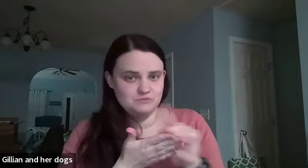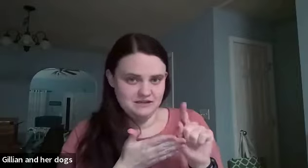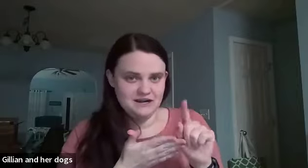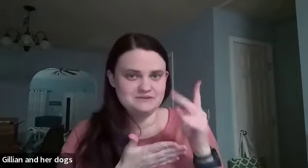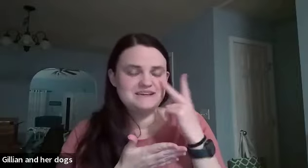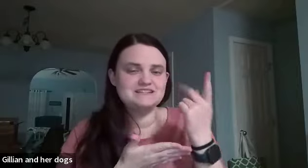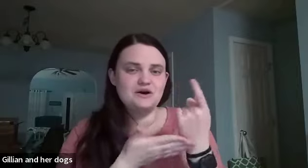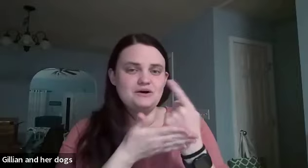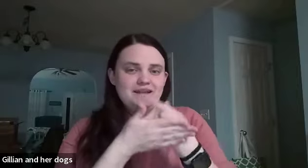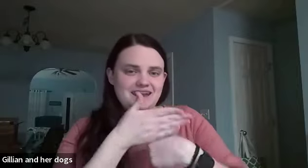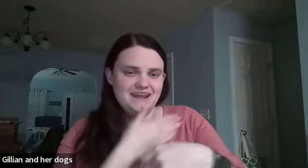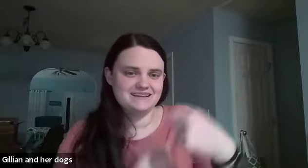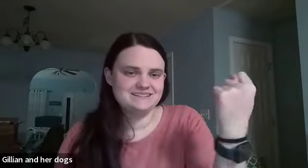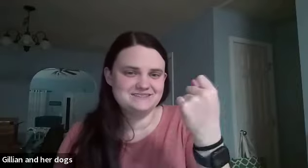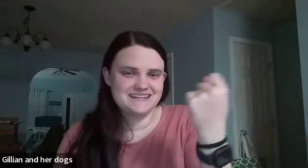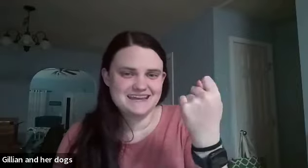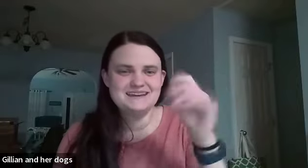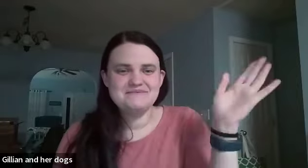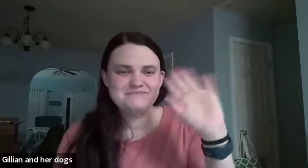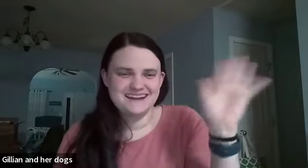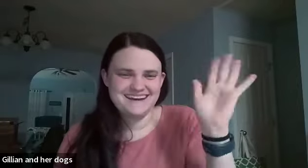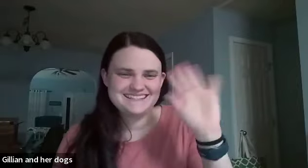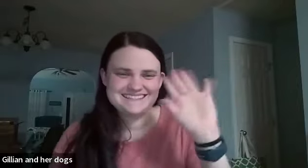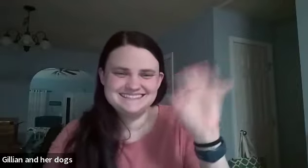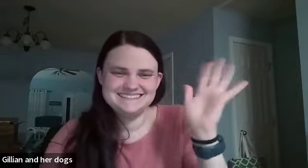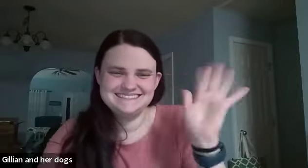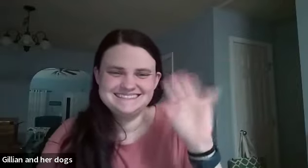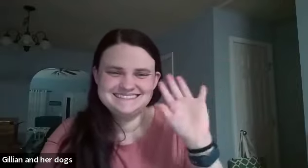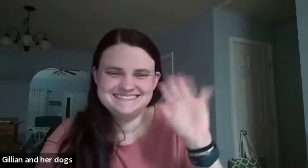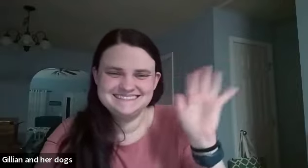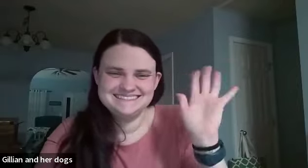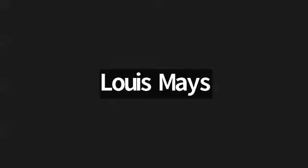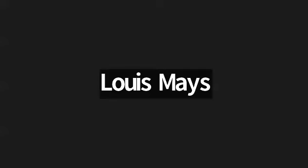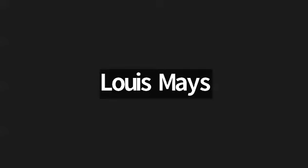week, and I'll see you guys all next Tuesday. Bye, guys. Bye.